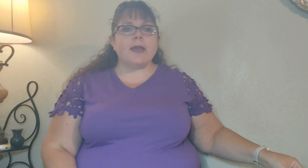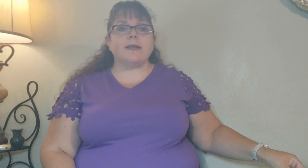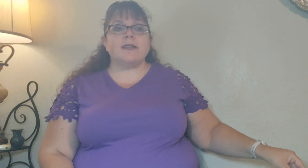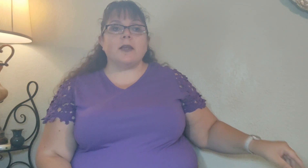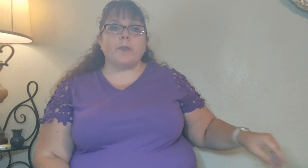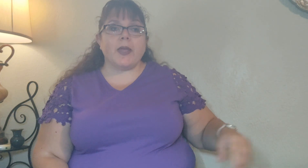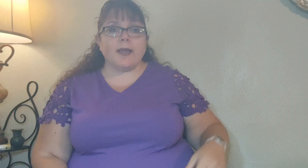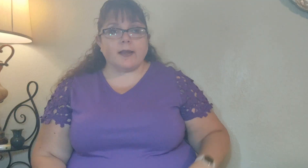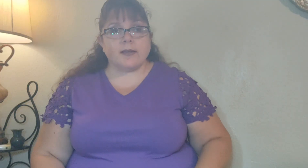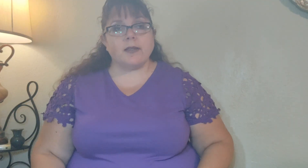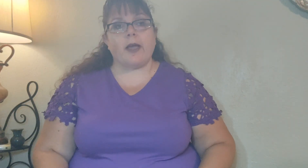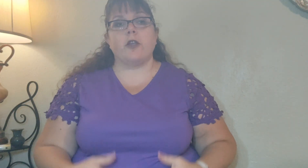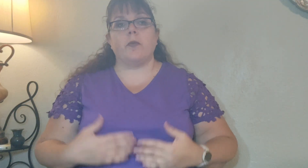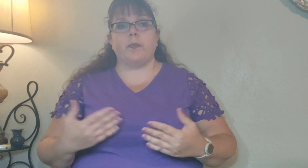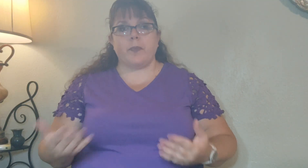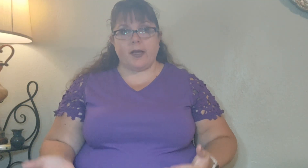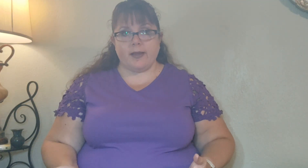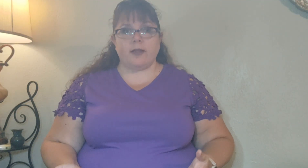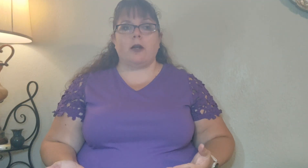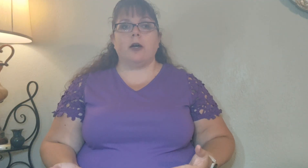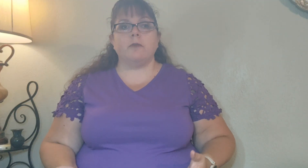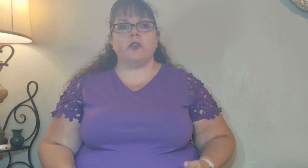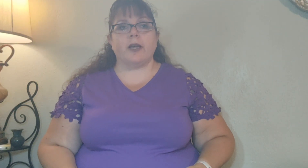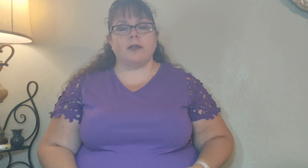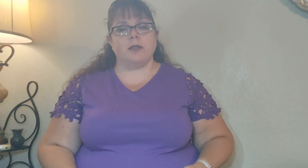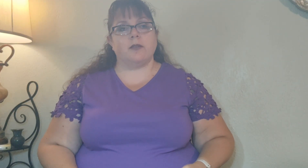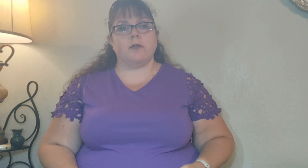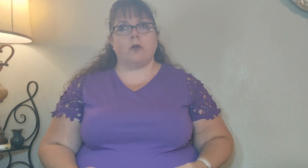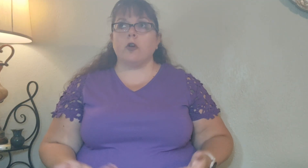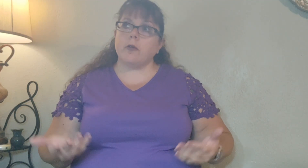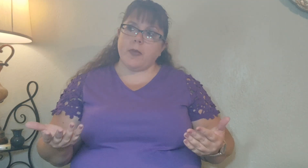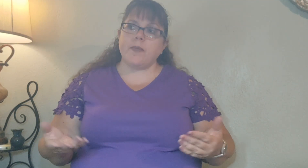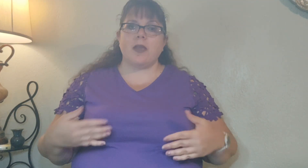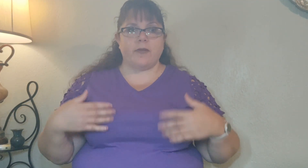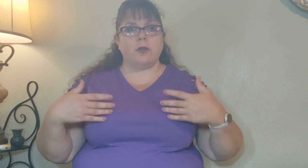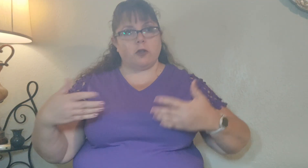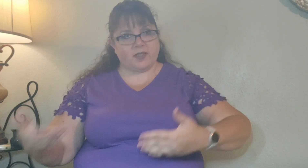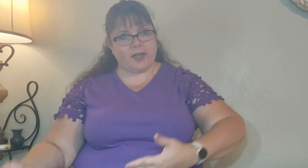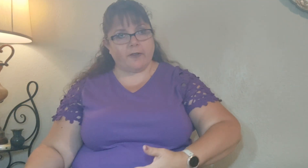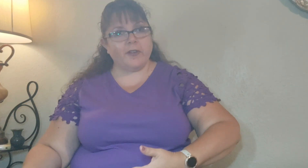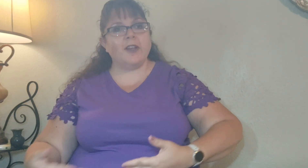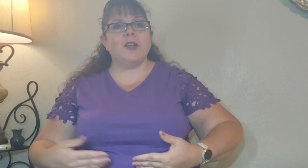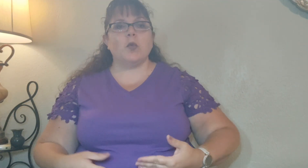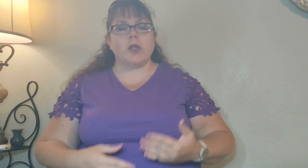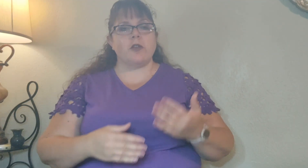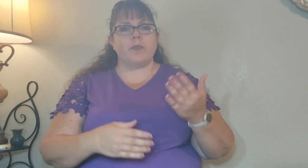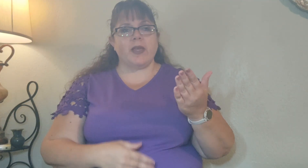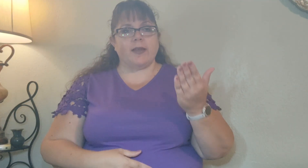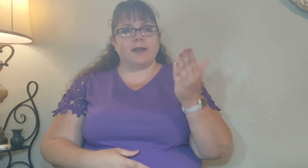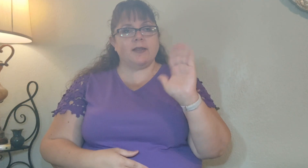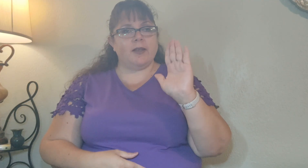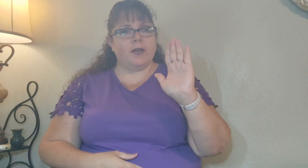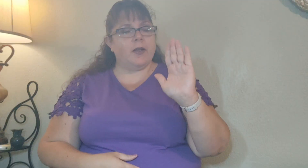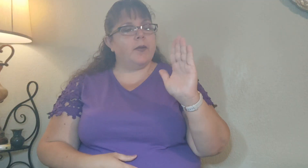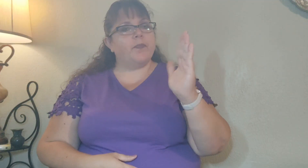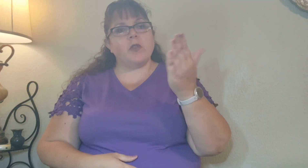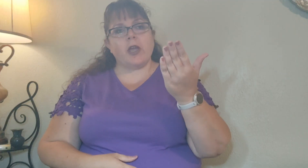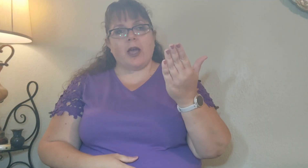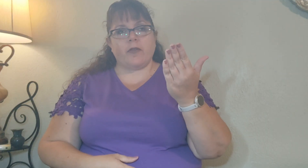And to bend, like you're bending an object, or maybe even yourself when you bend, you have